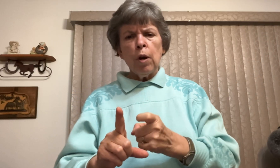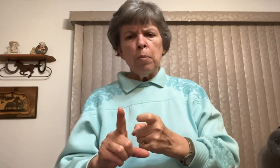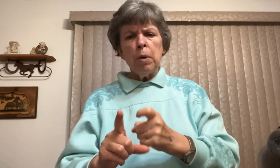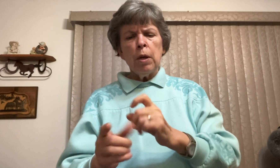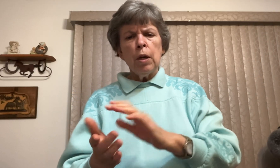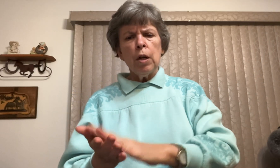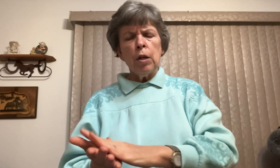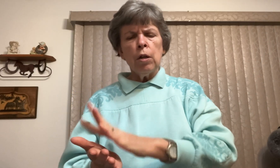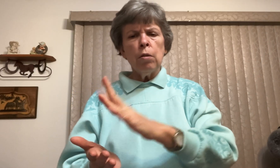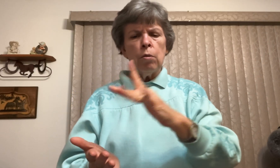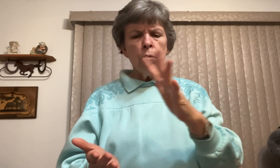from glory